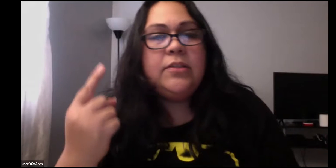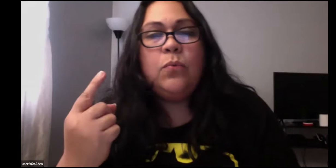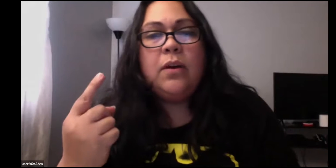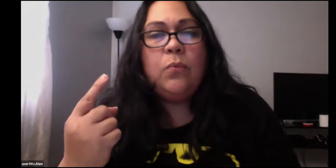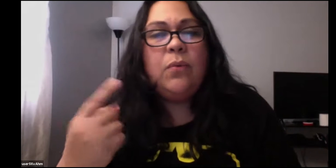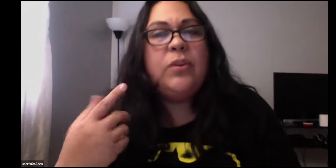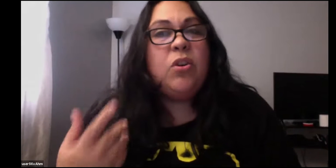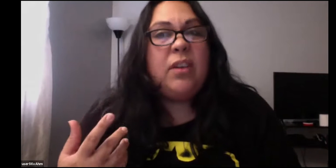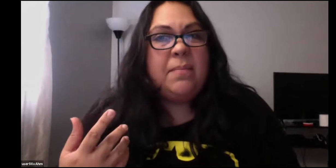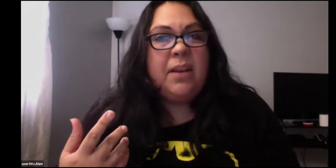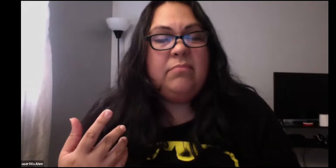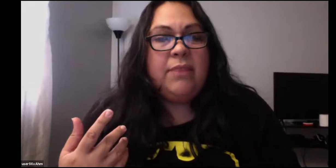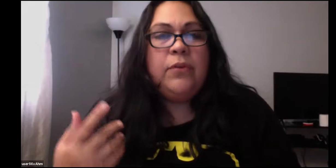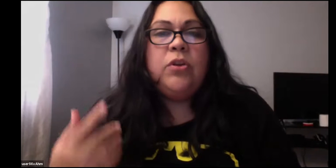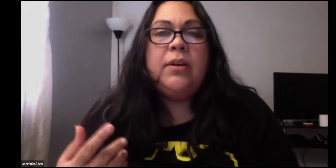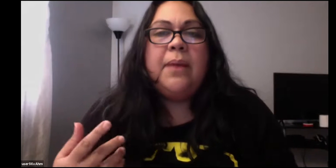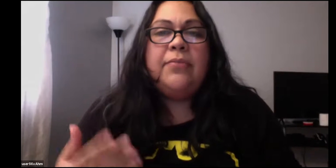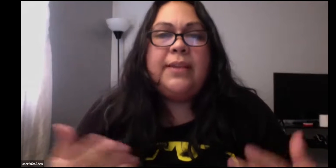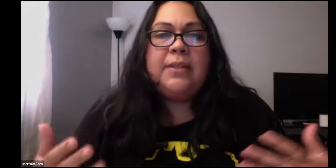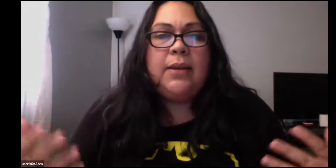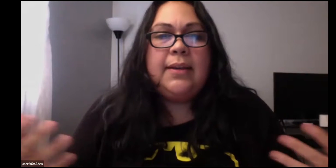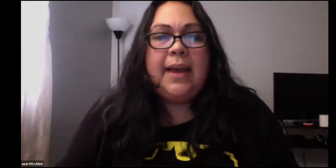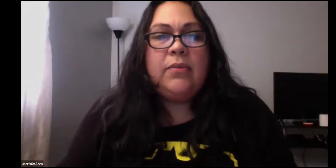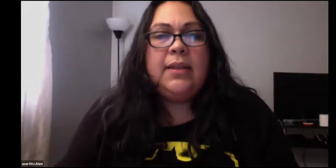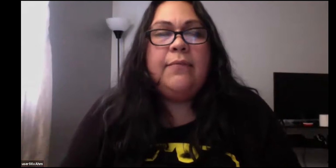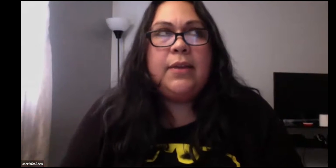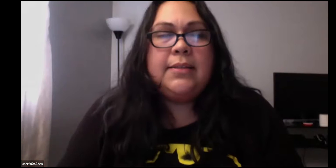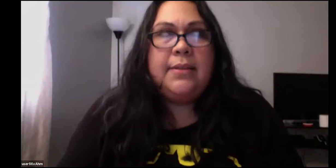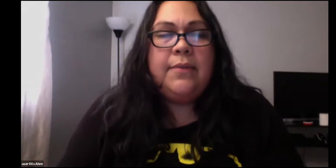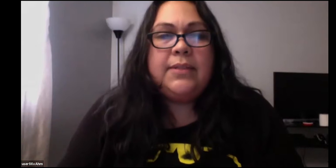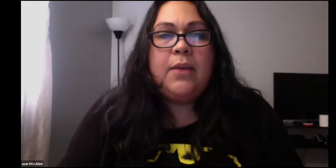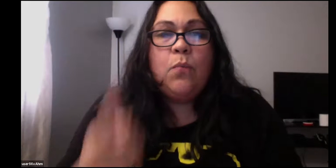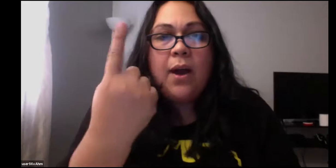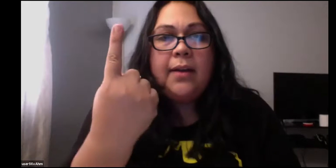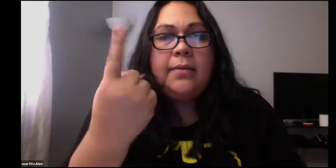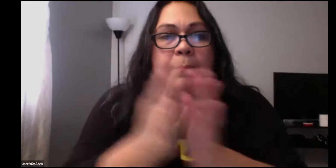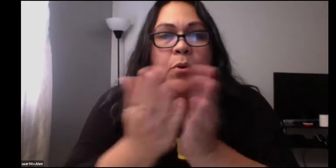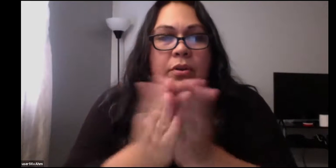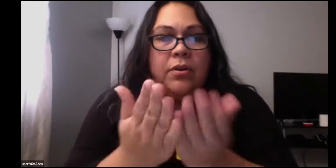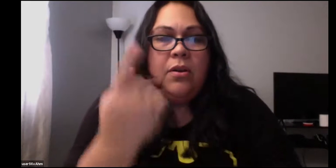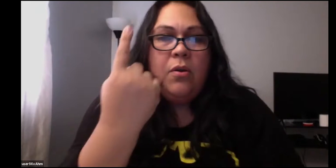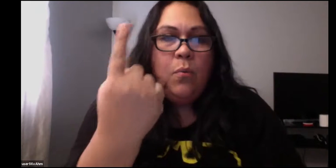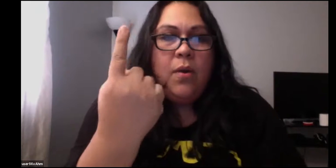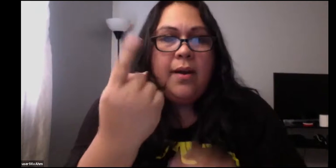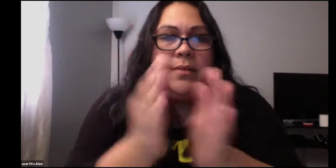what we're talking about. If we're talking about things that we can count, like if we say 1 book, 1